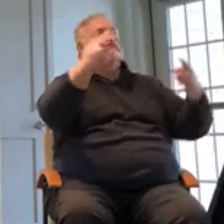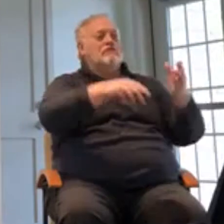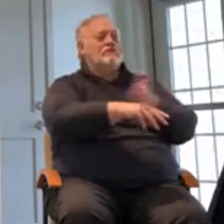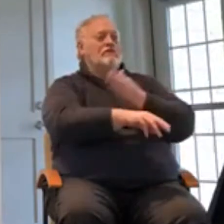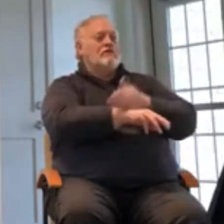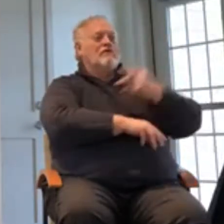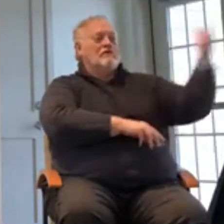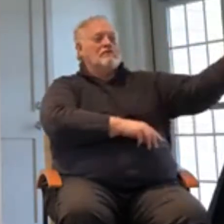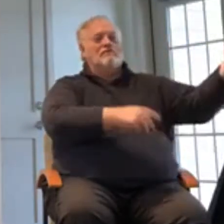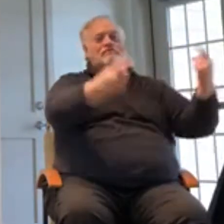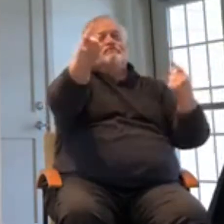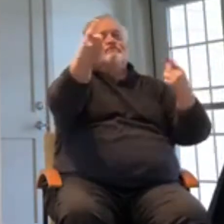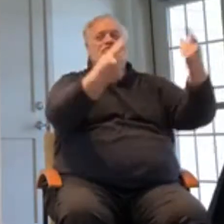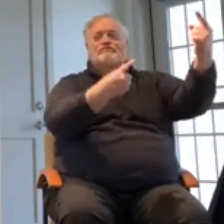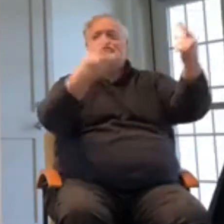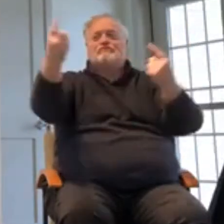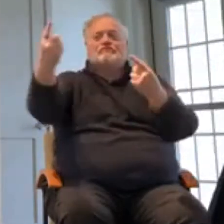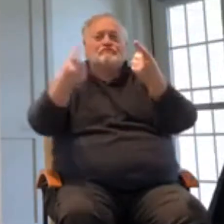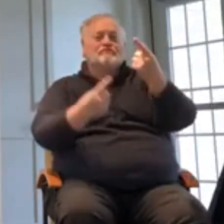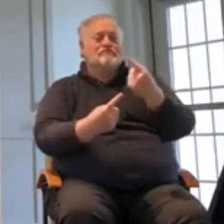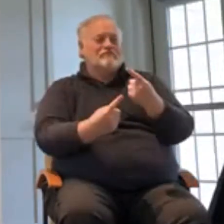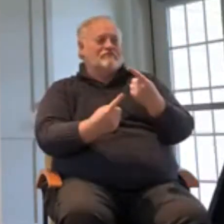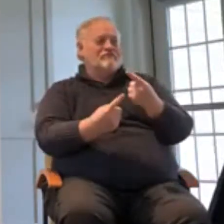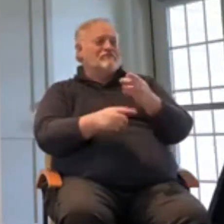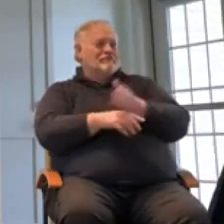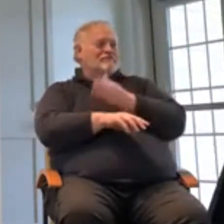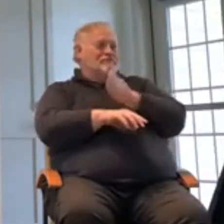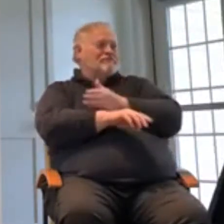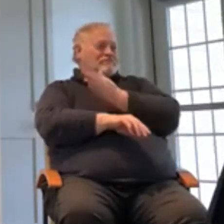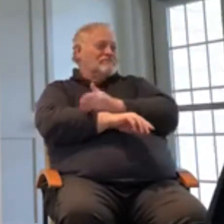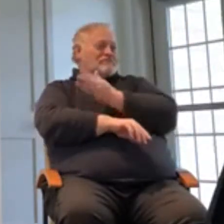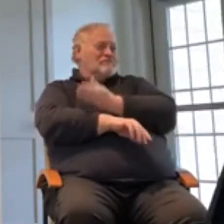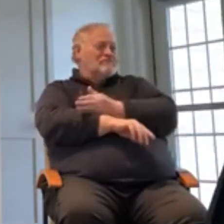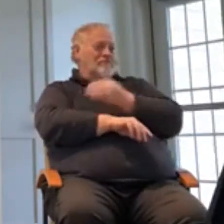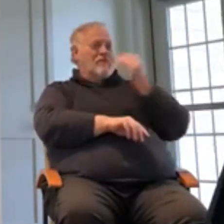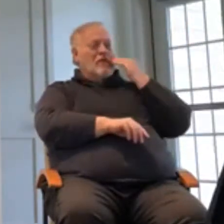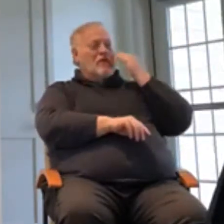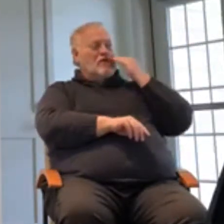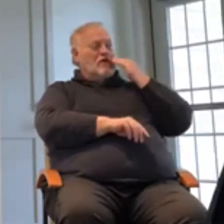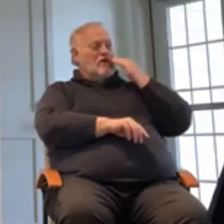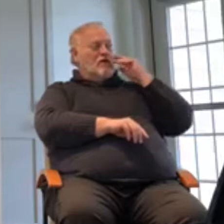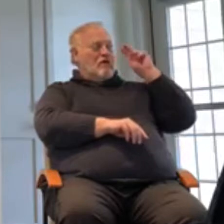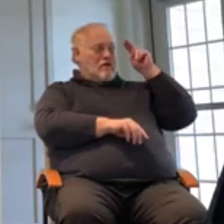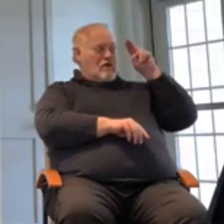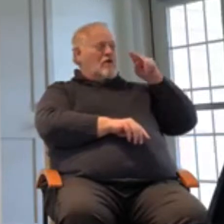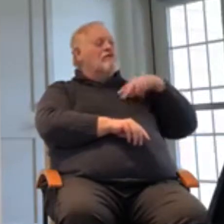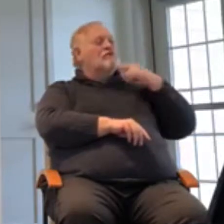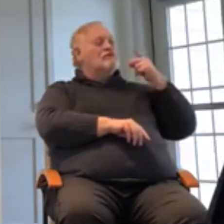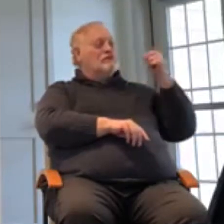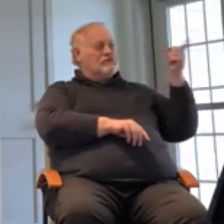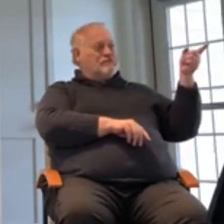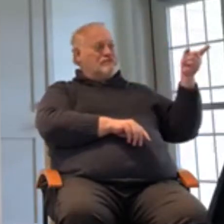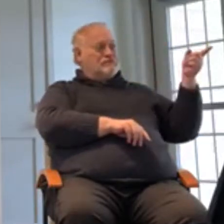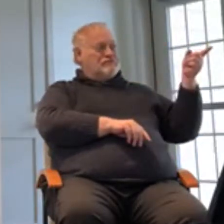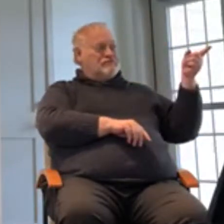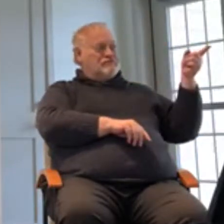here he come, running up through the field. Those sheep knew his voice.